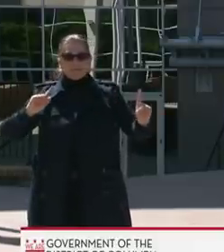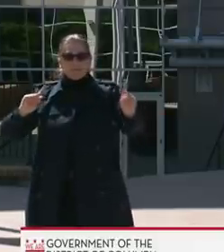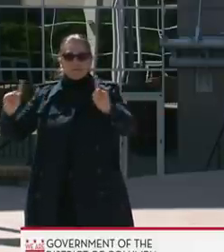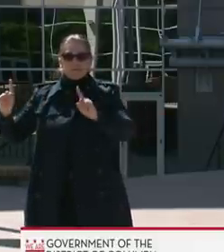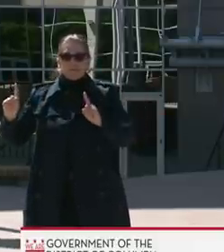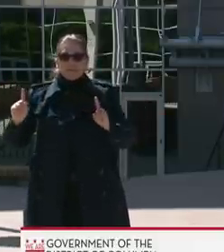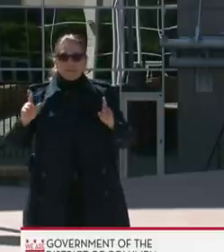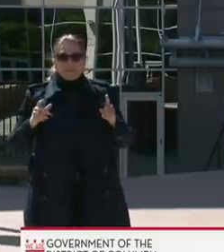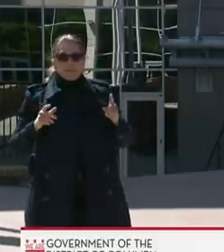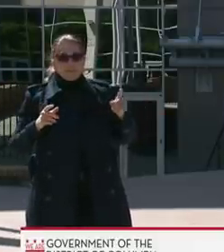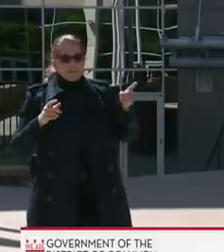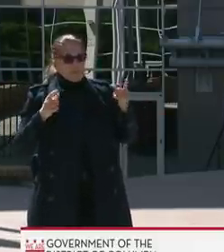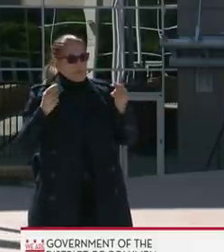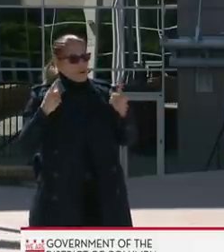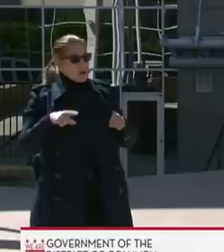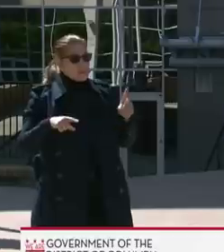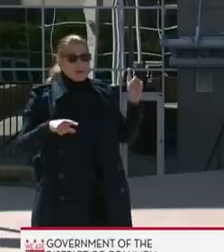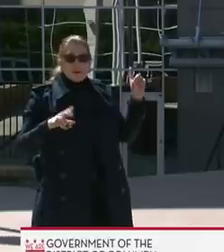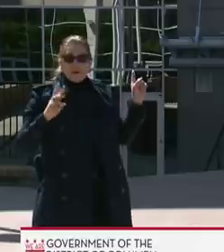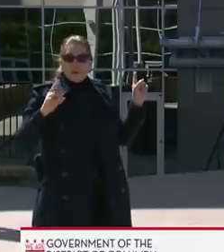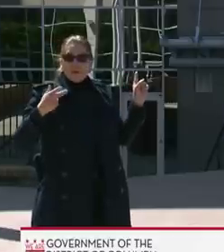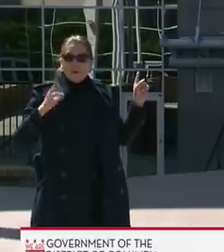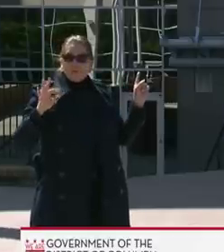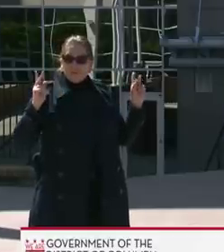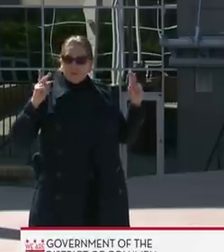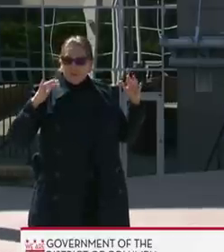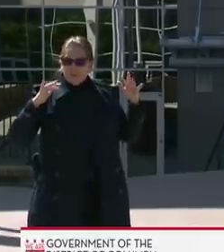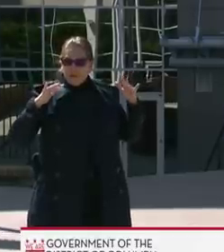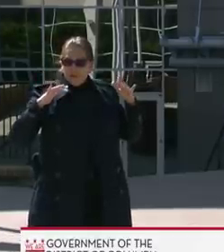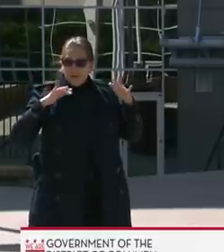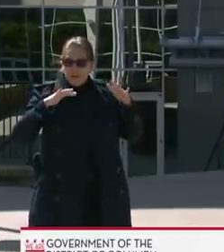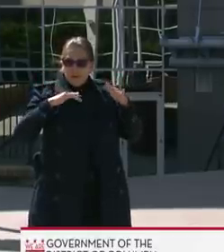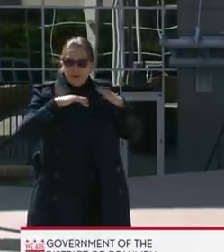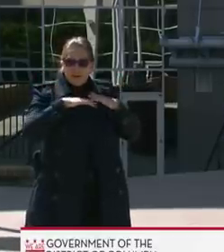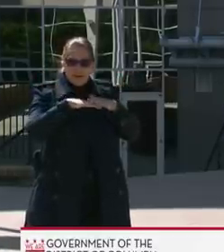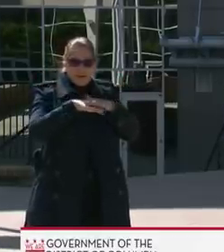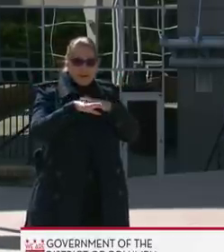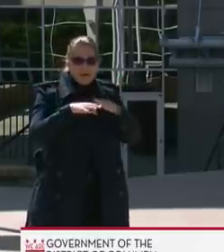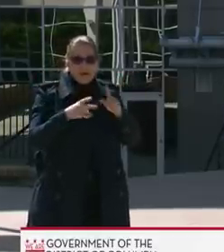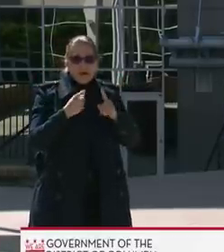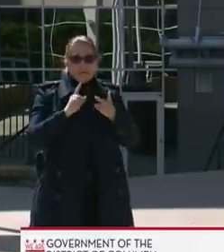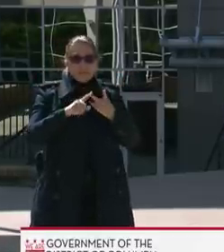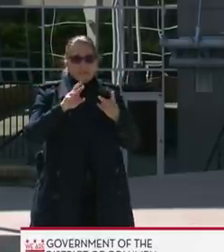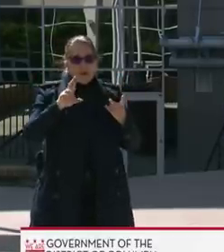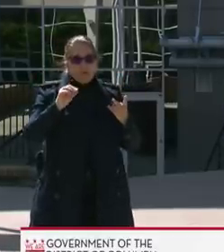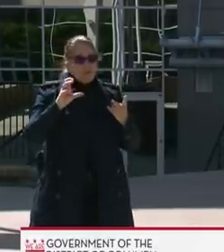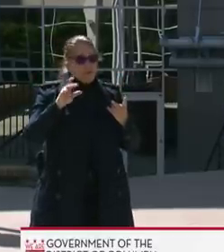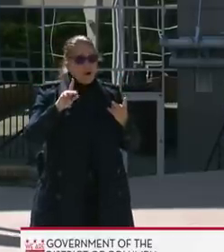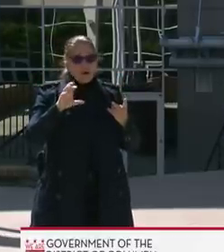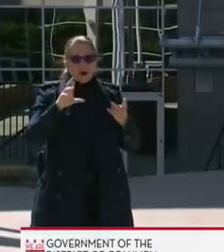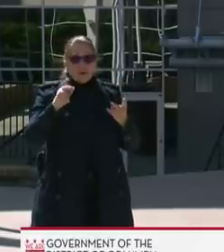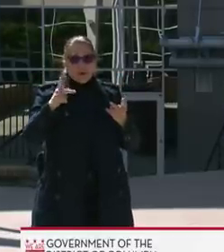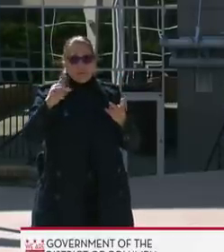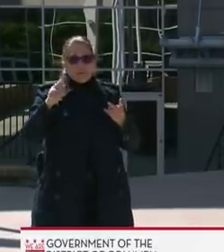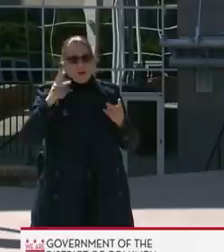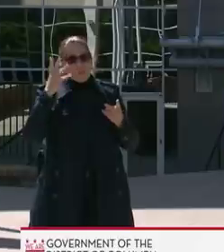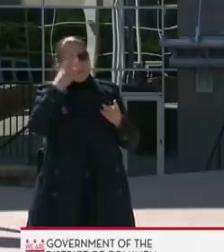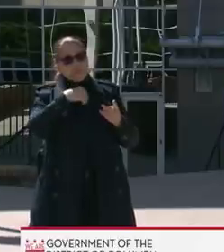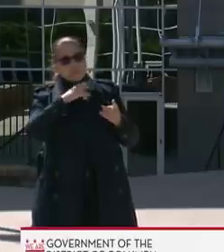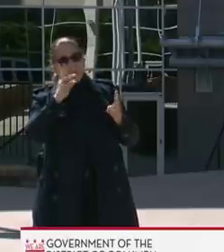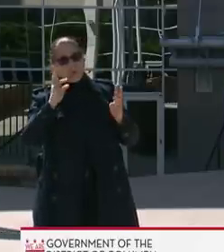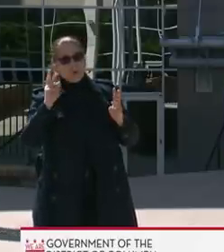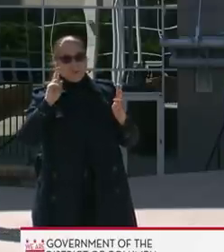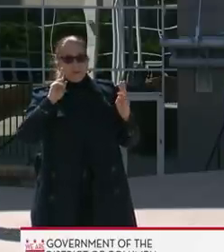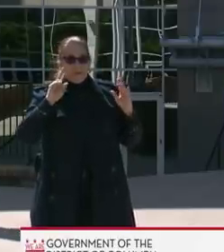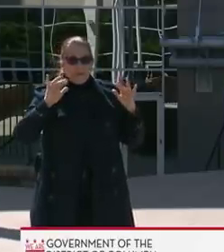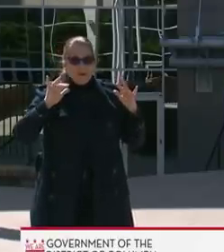was that places like Rock Creek Park are full of people because it's nice weather out and people want to get in their runs, which they can do, or want to get in their bike